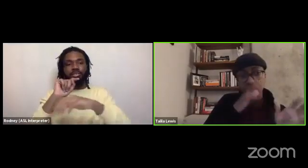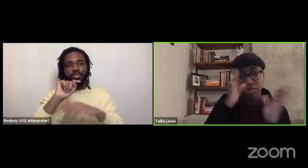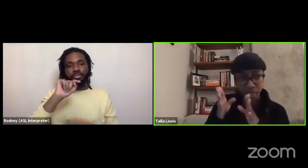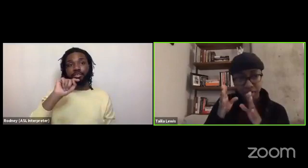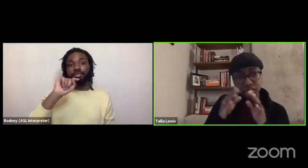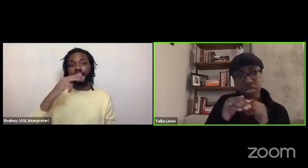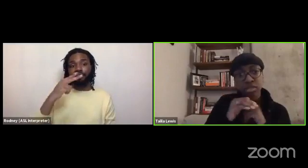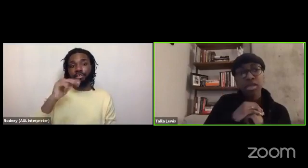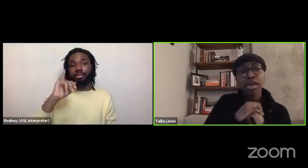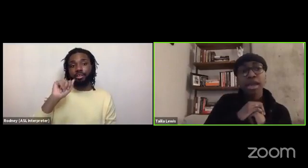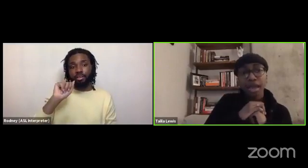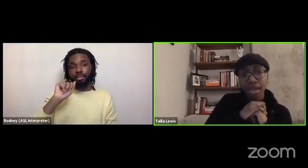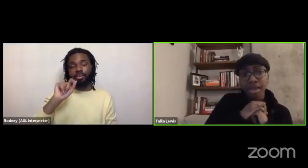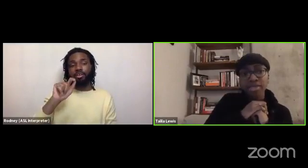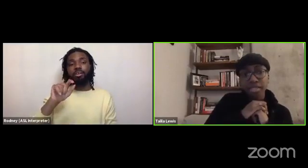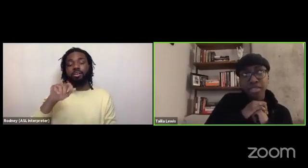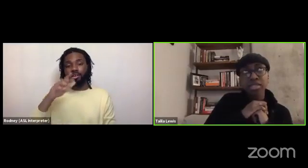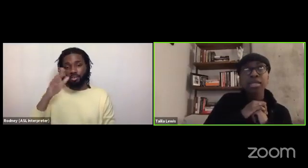DYSATHIA space